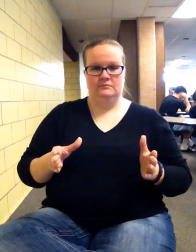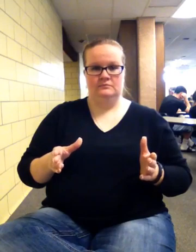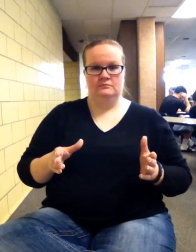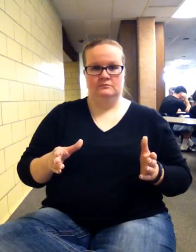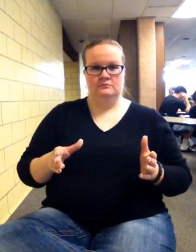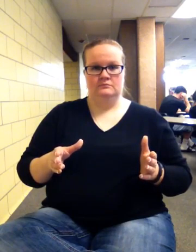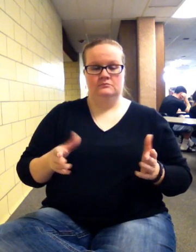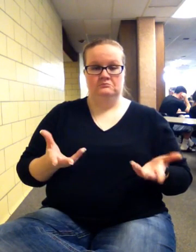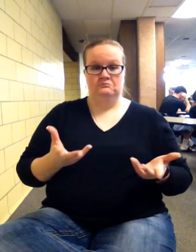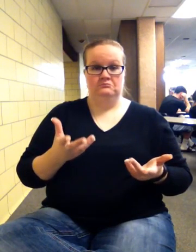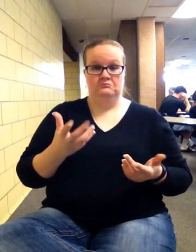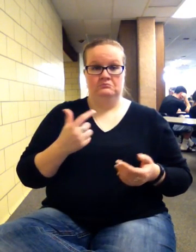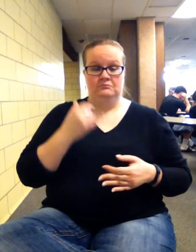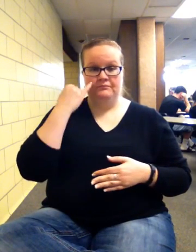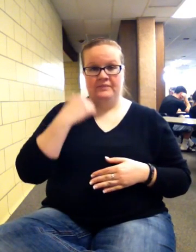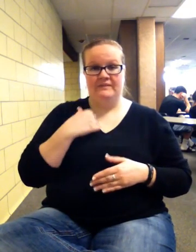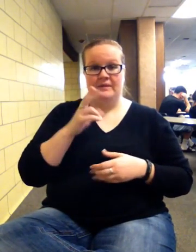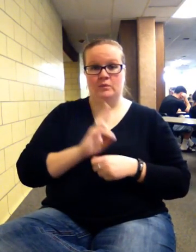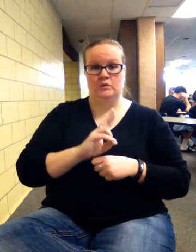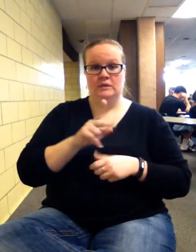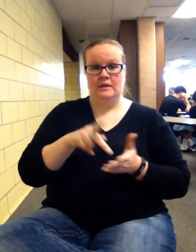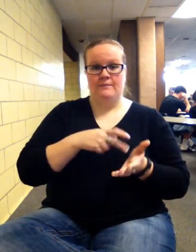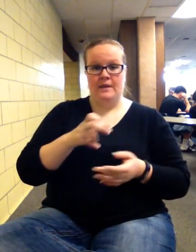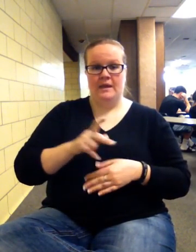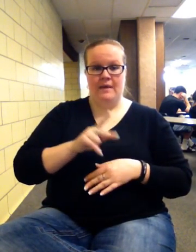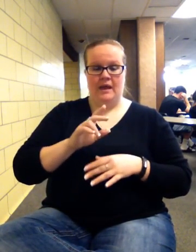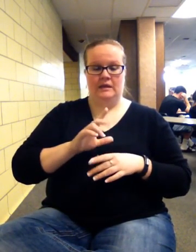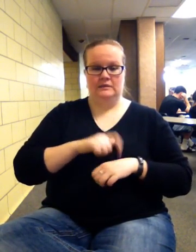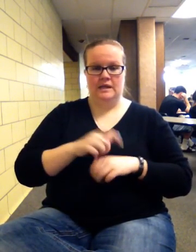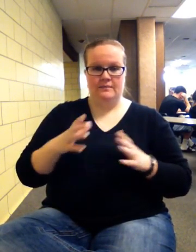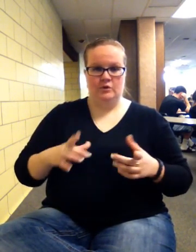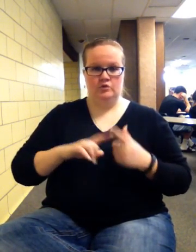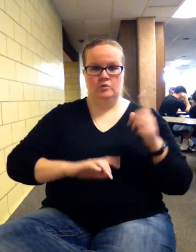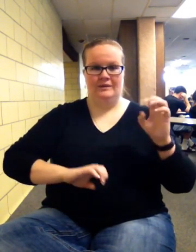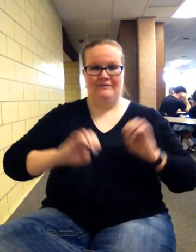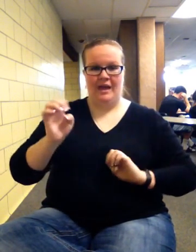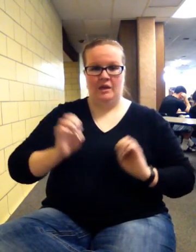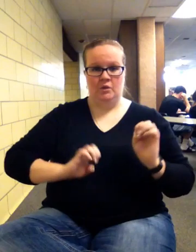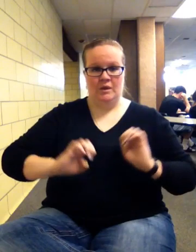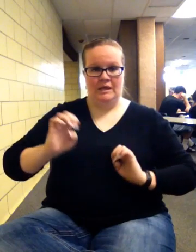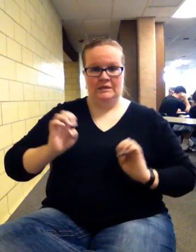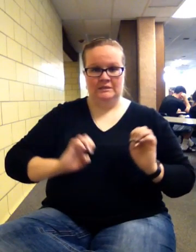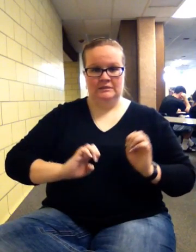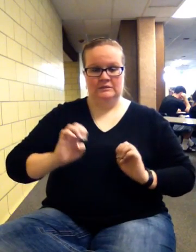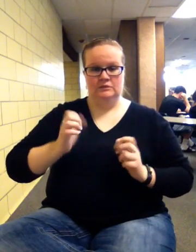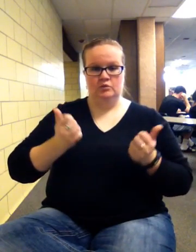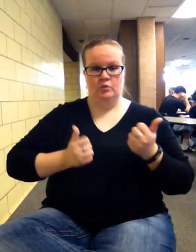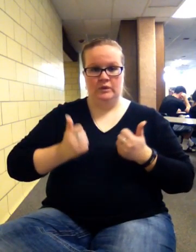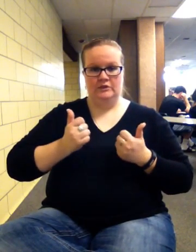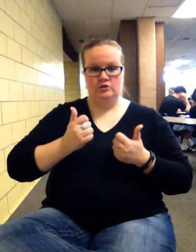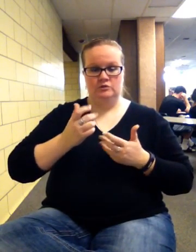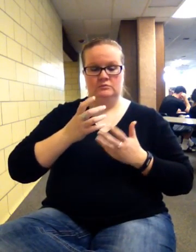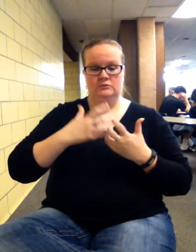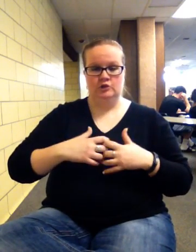So if I'm using payback period to evaluate which piece of machinery I want to buy.